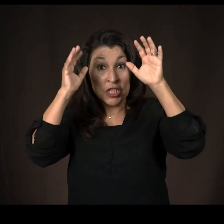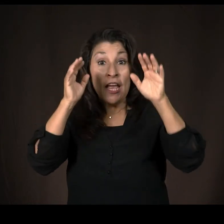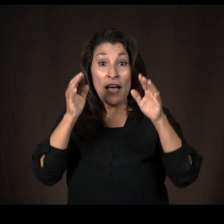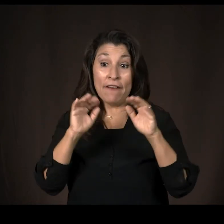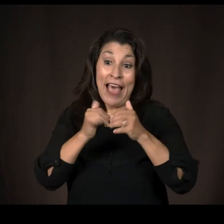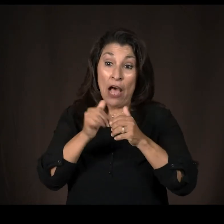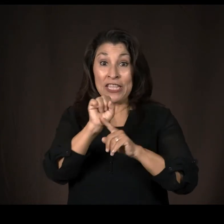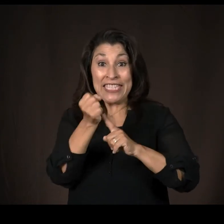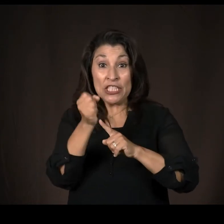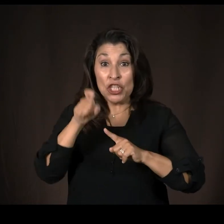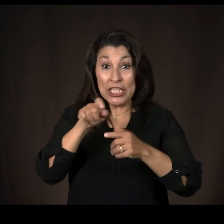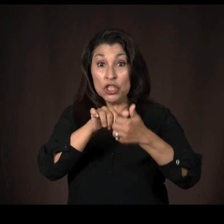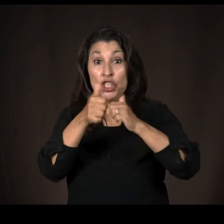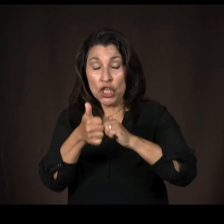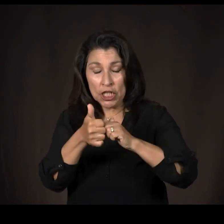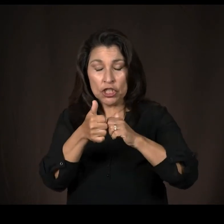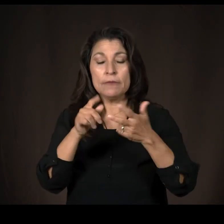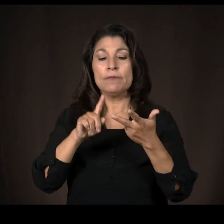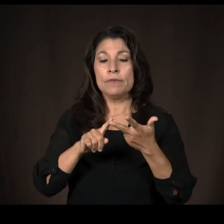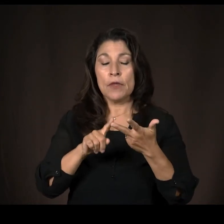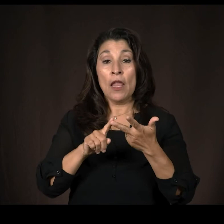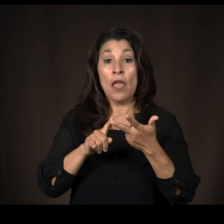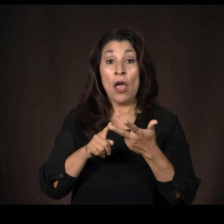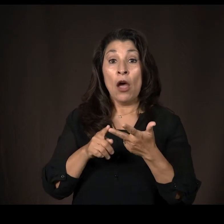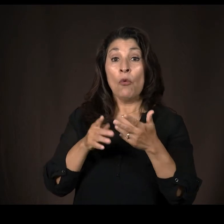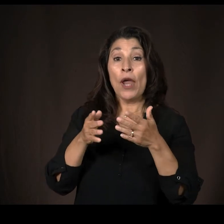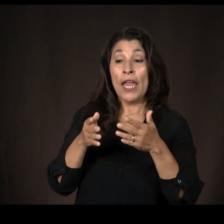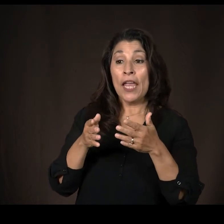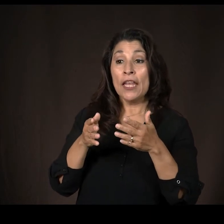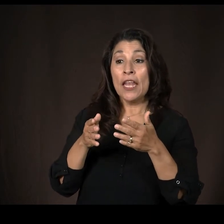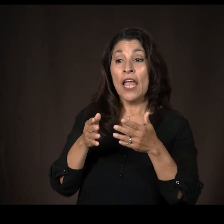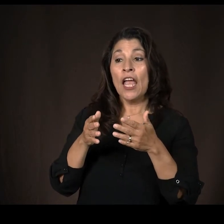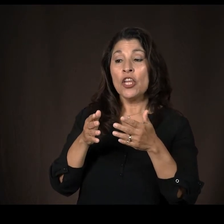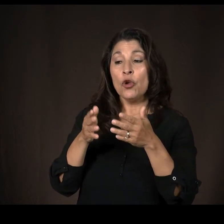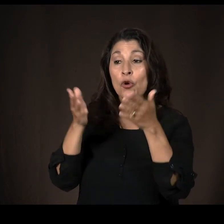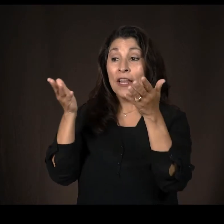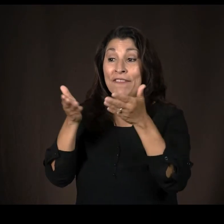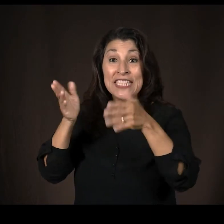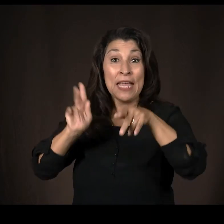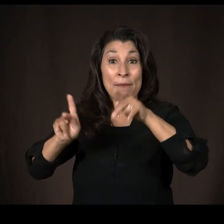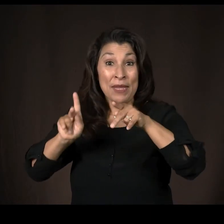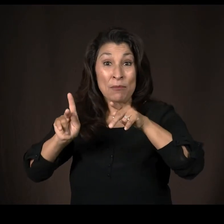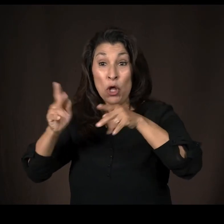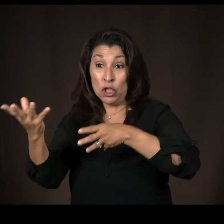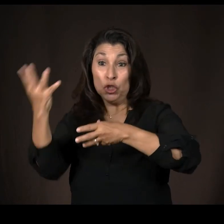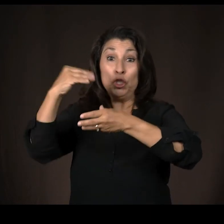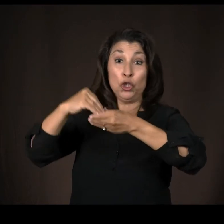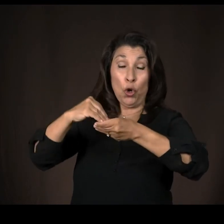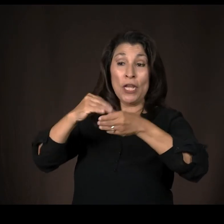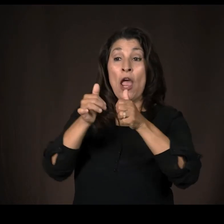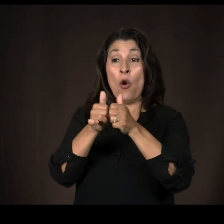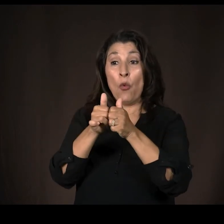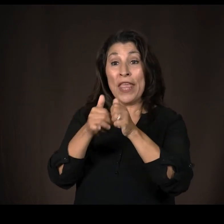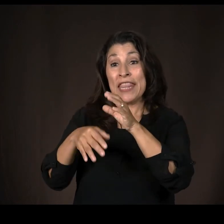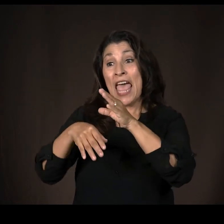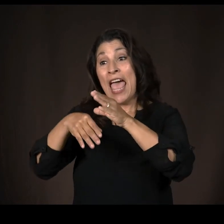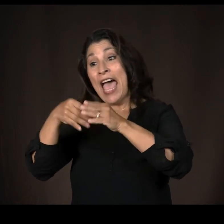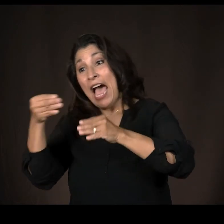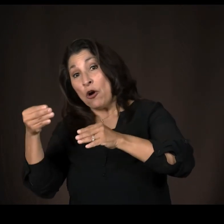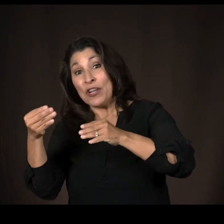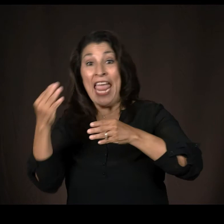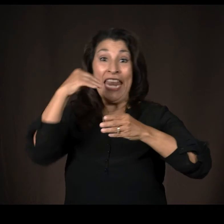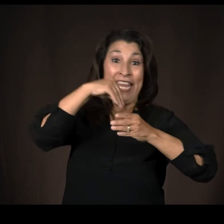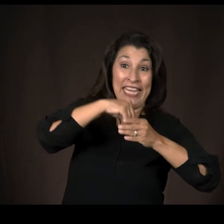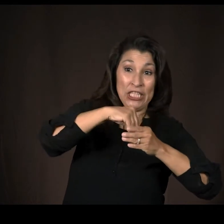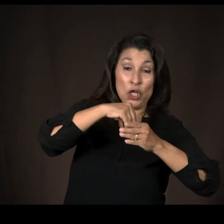after you've appealed to people's hearts with internal and external motivation, and after you've shared your